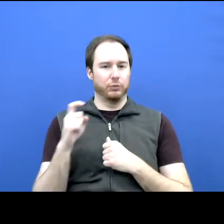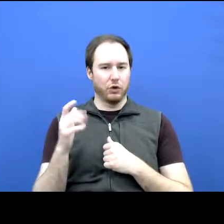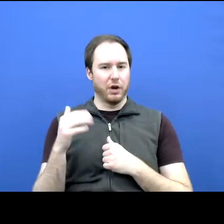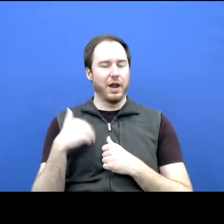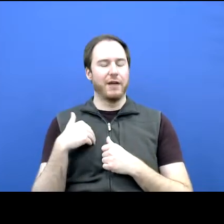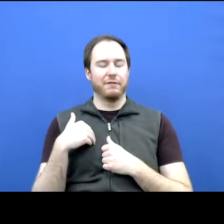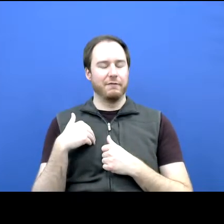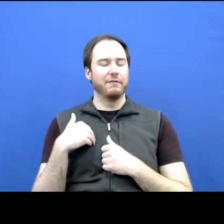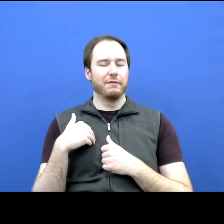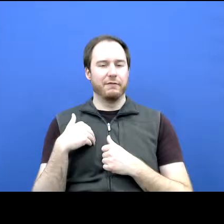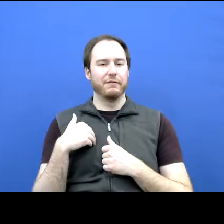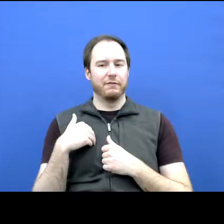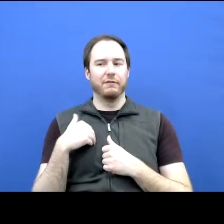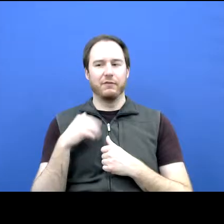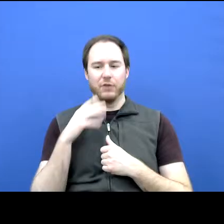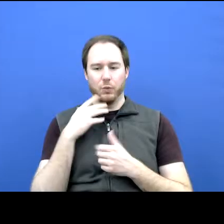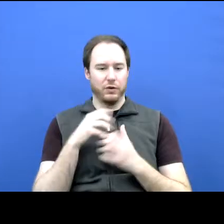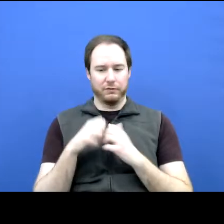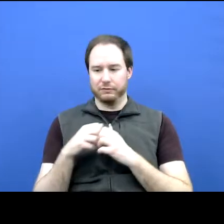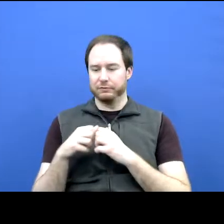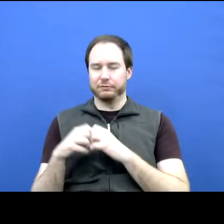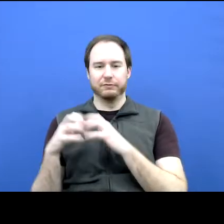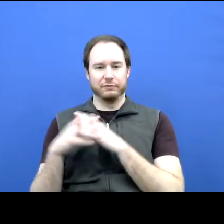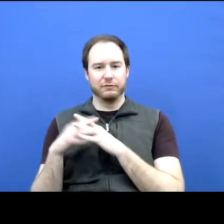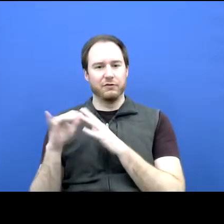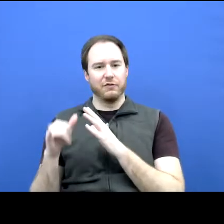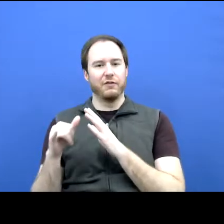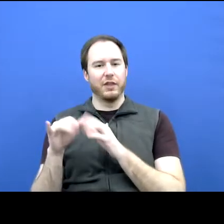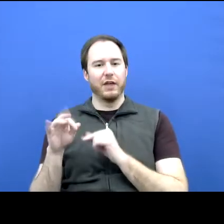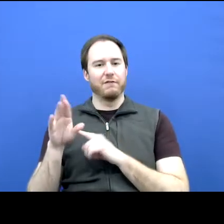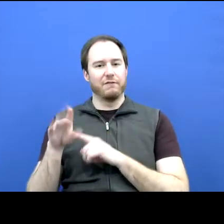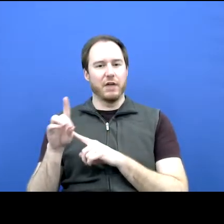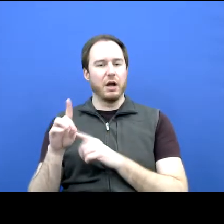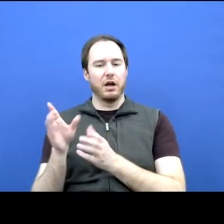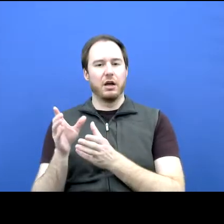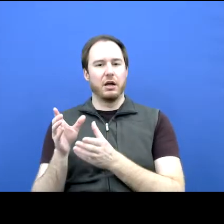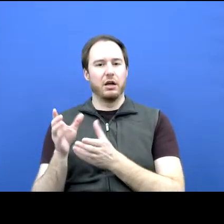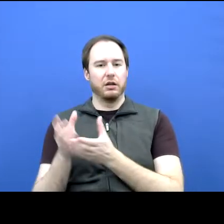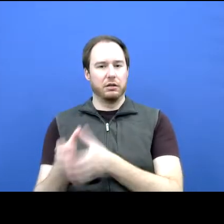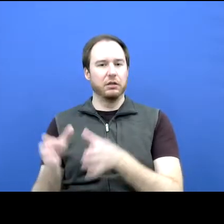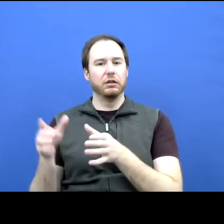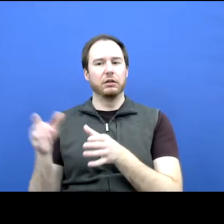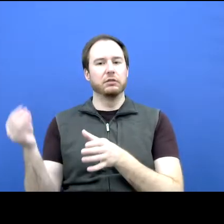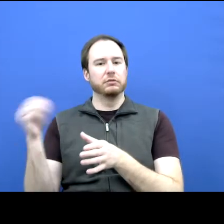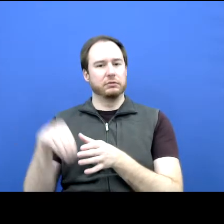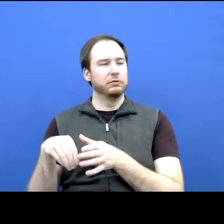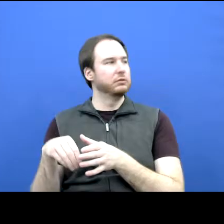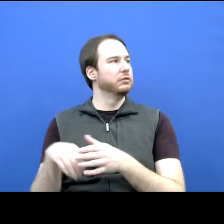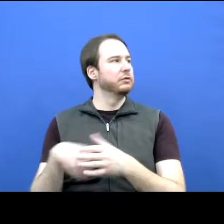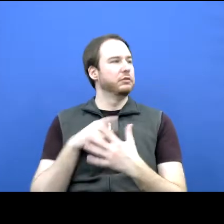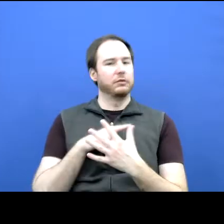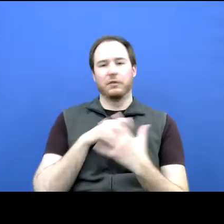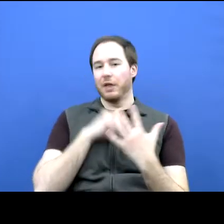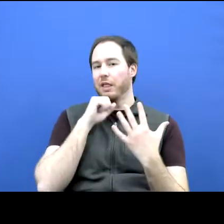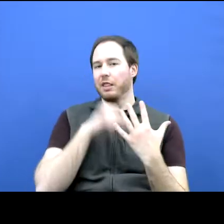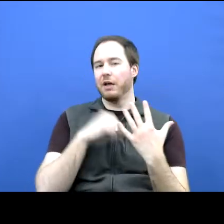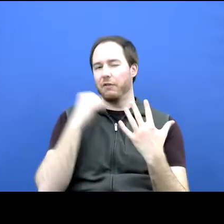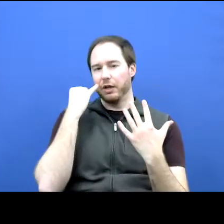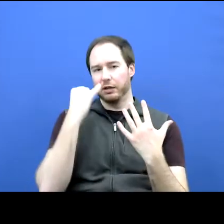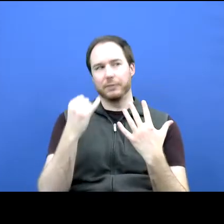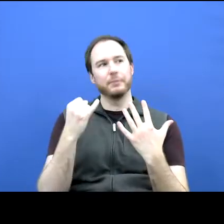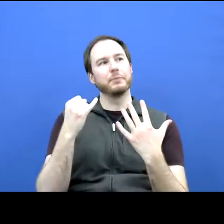so we will get this fund set up and get the money transferred into it. I love this idea, because I